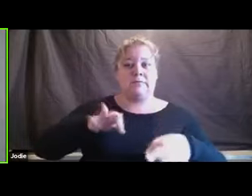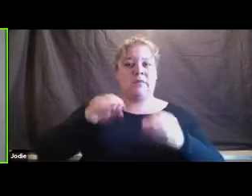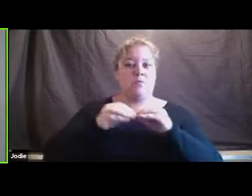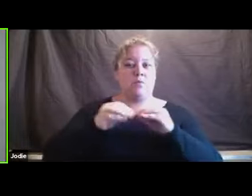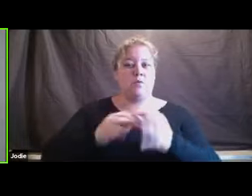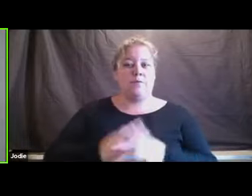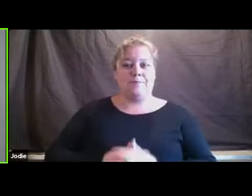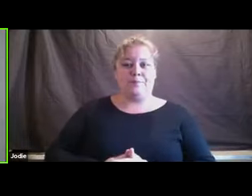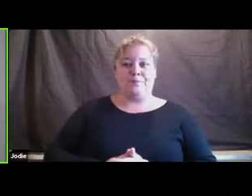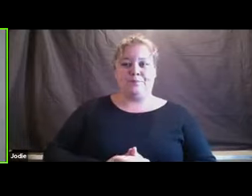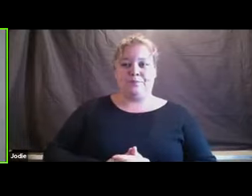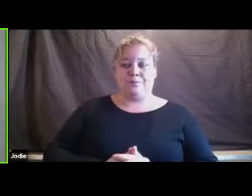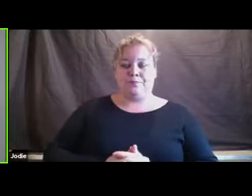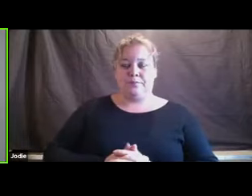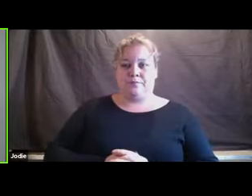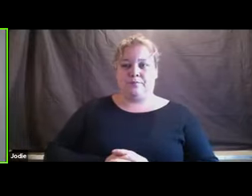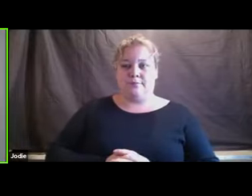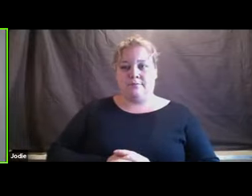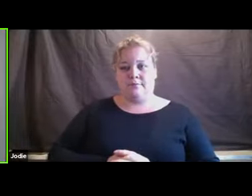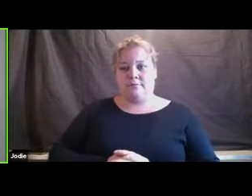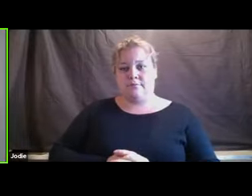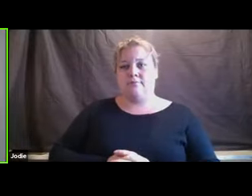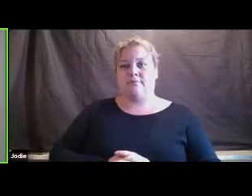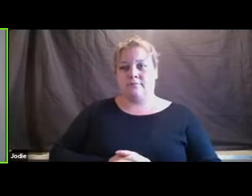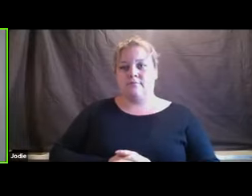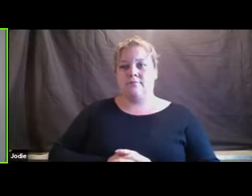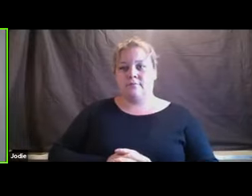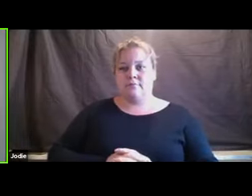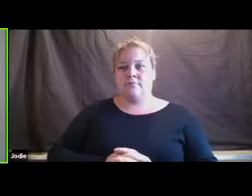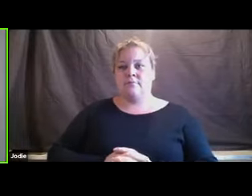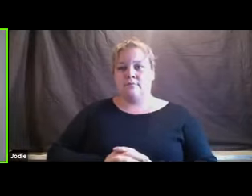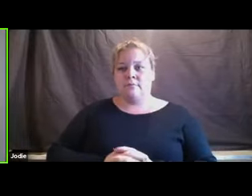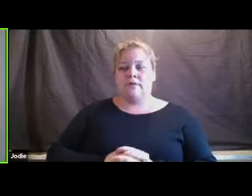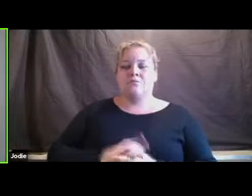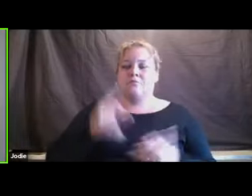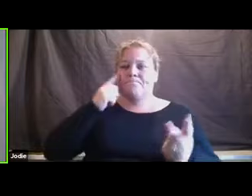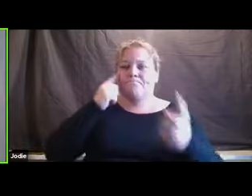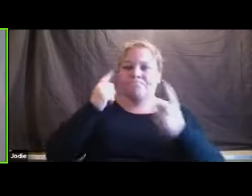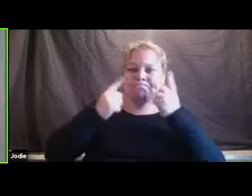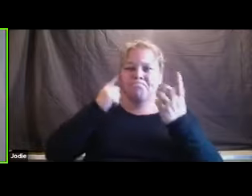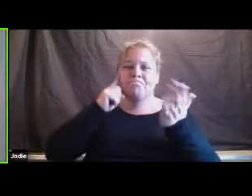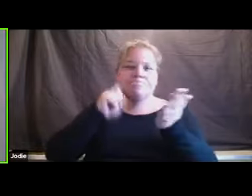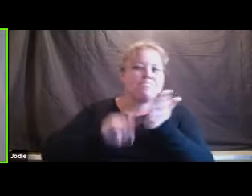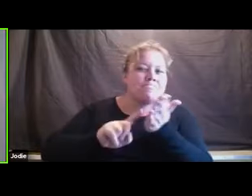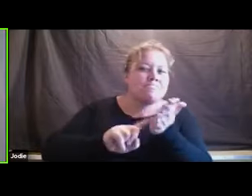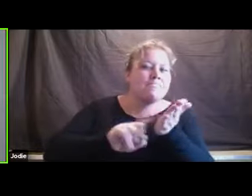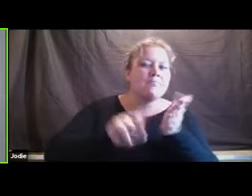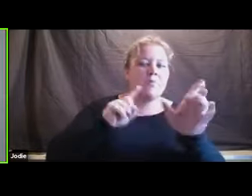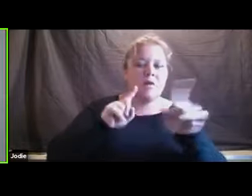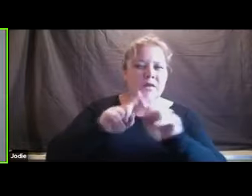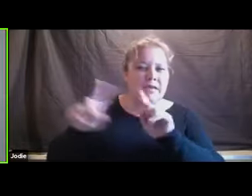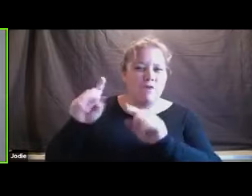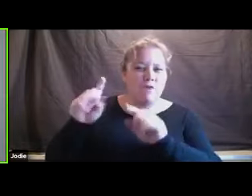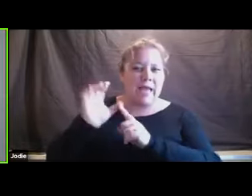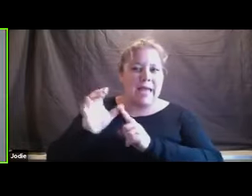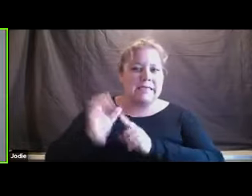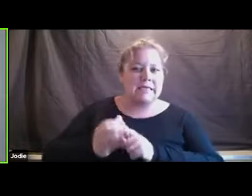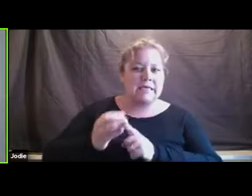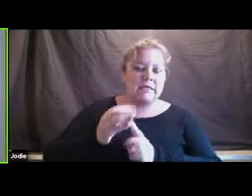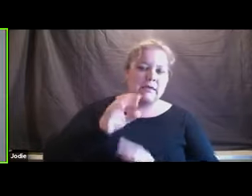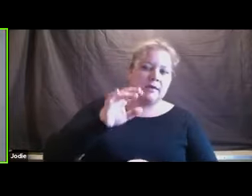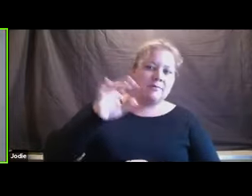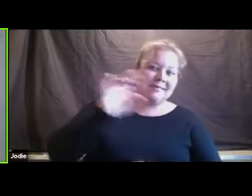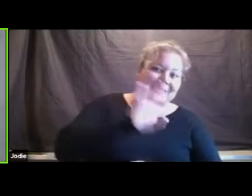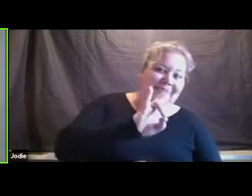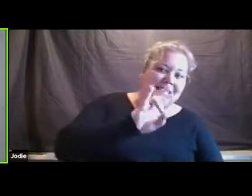I think that as we think through these cases, and 15 today, 7 yesterday, we don't yet know